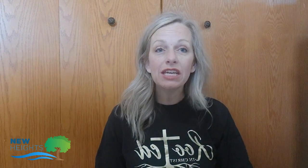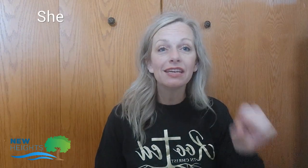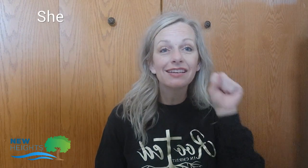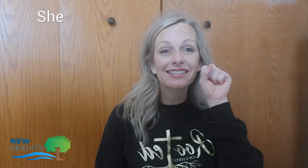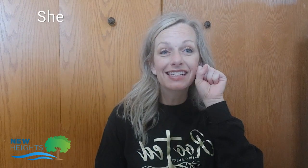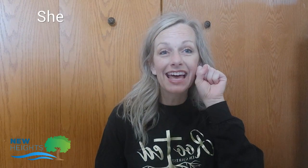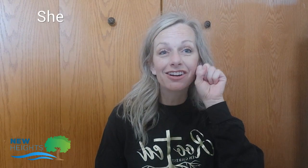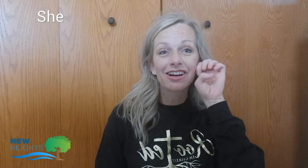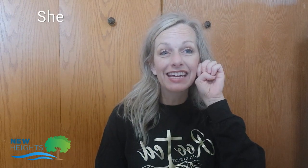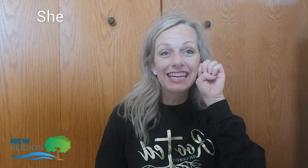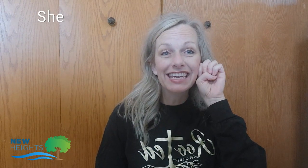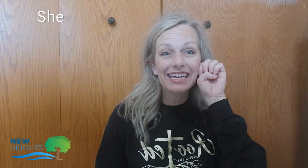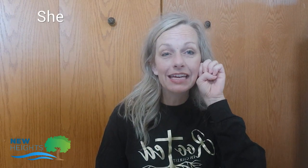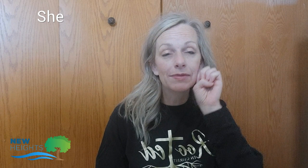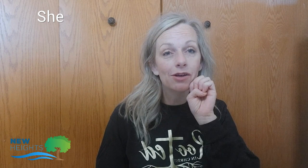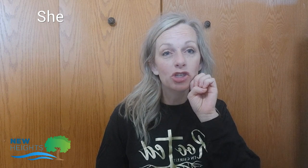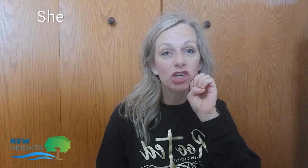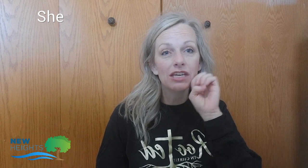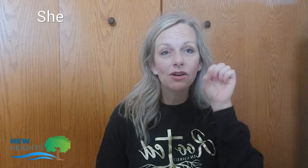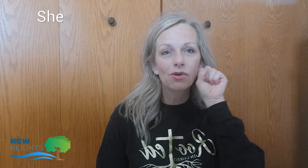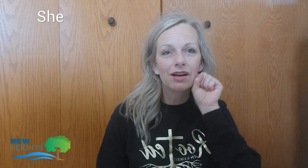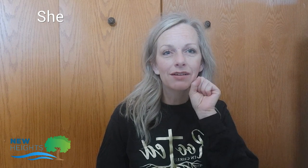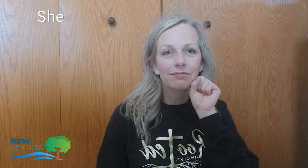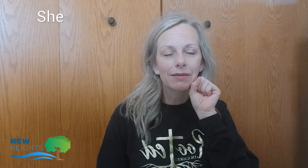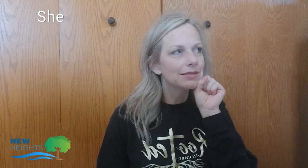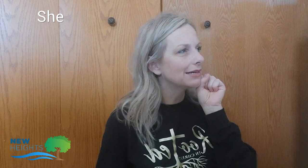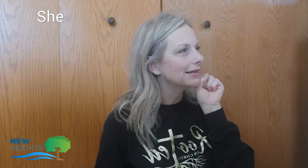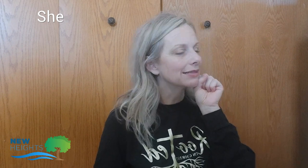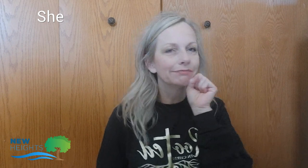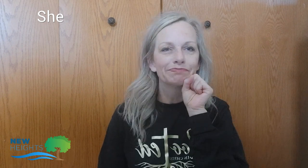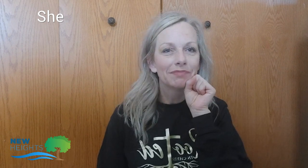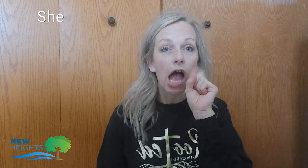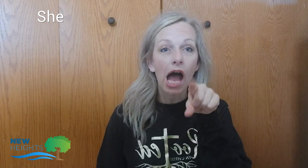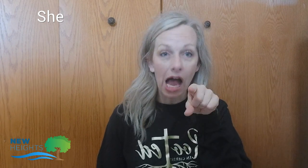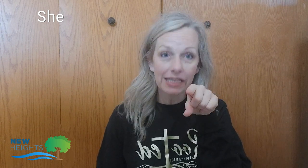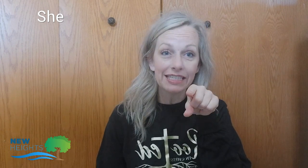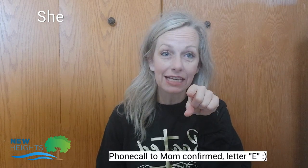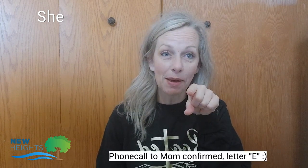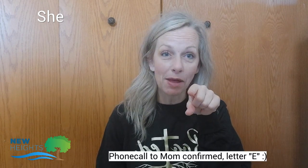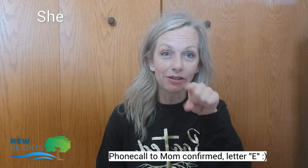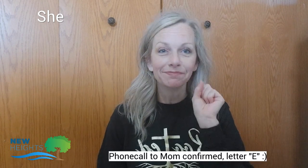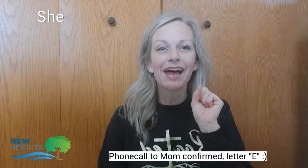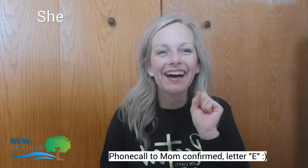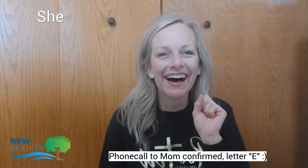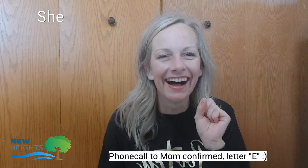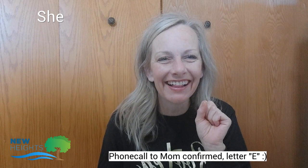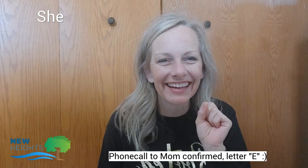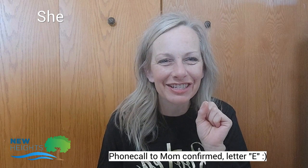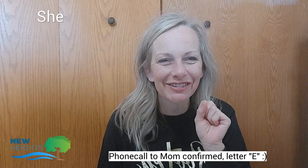She is the letter E coming down, she, or maybe it's the S. I need to ask my mother. I'll let you all